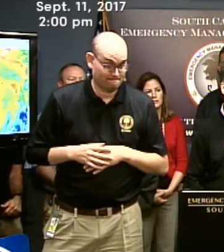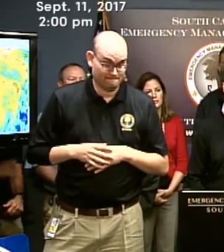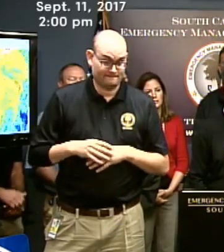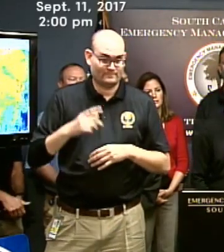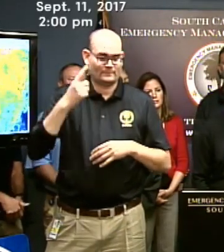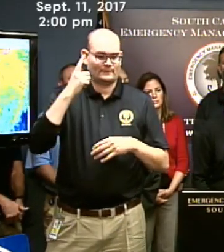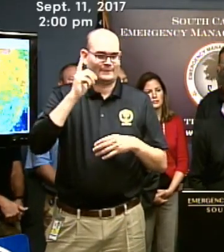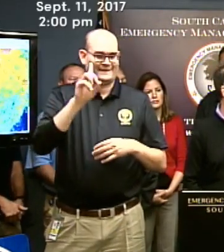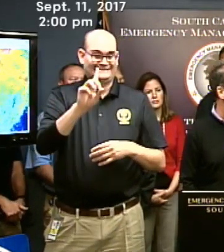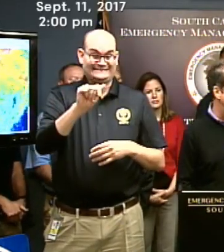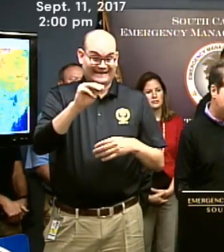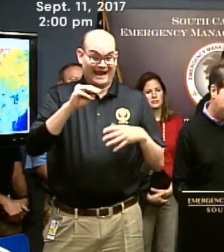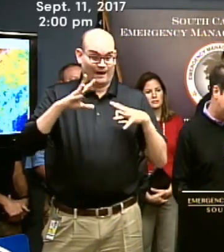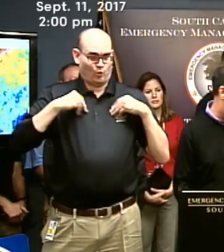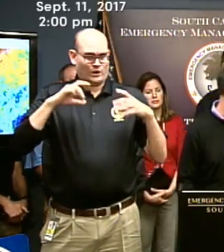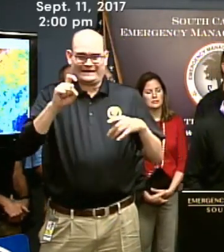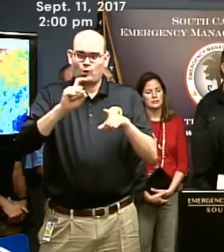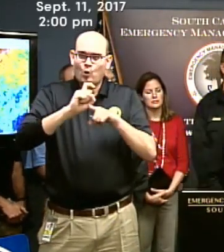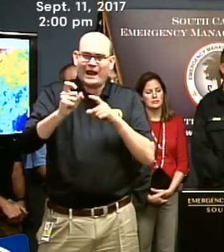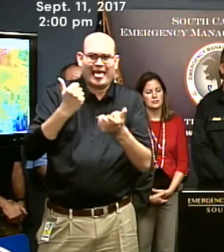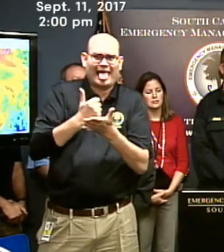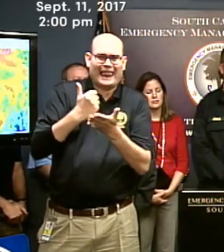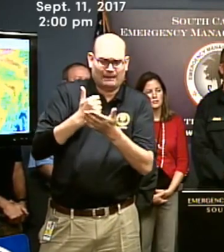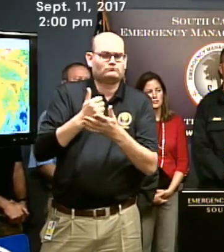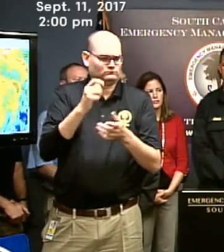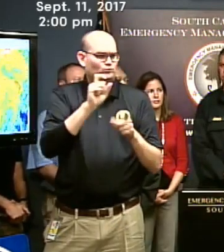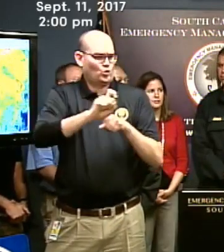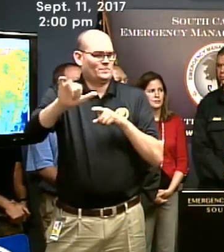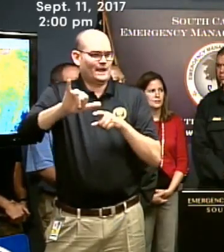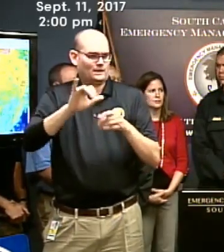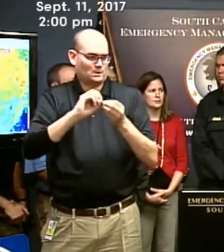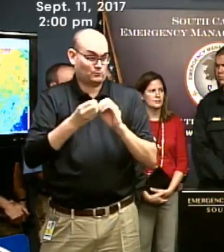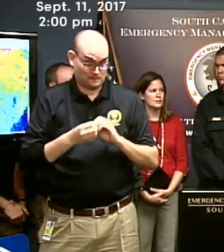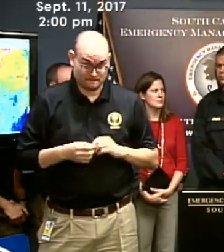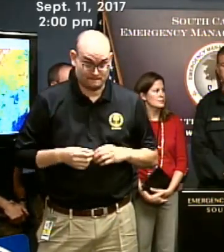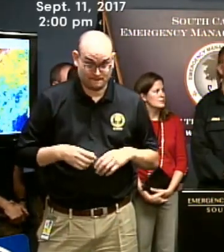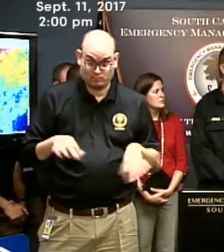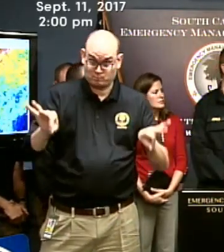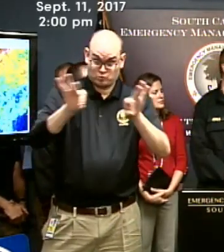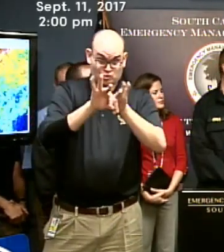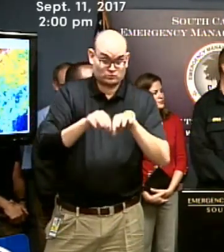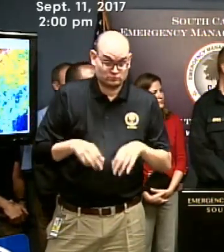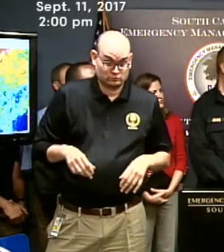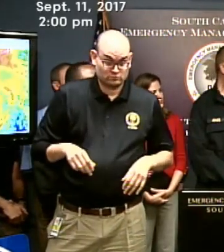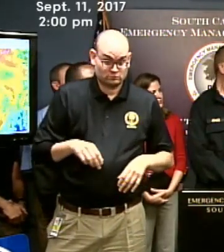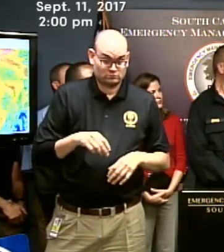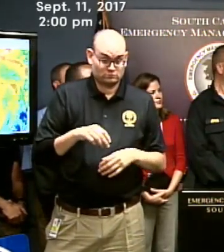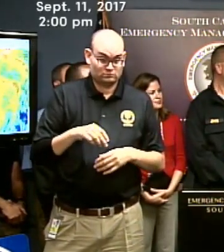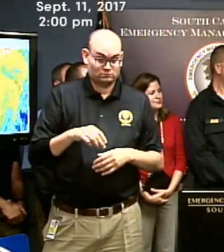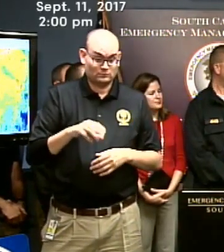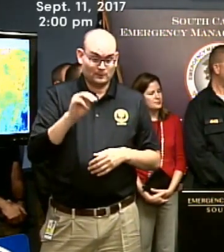803-898-1939. Thank you, Governor. Thank you, sir. From FEMA, Mr. Willie Nunn.